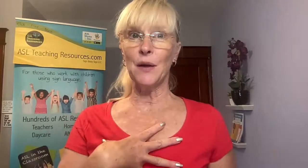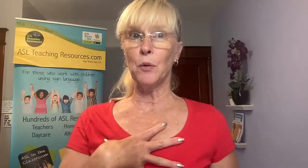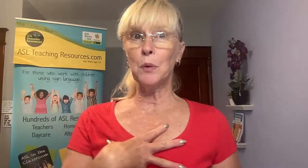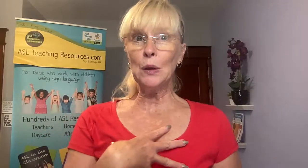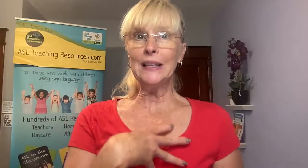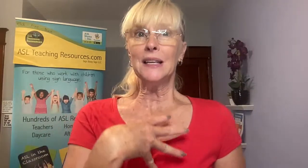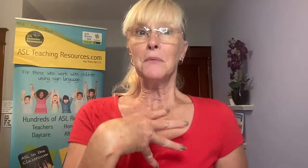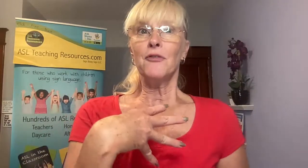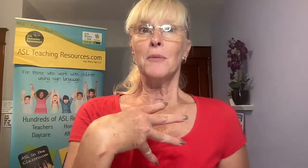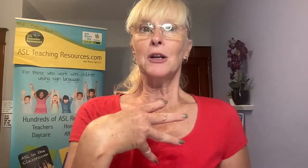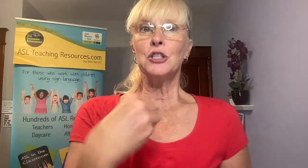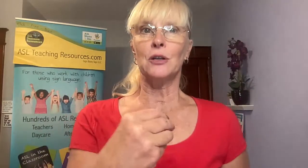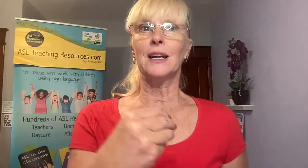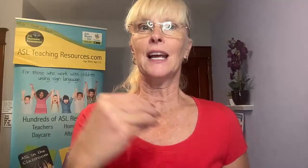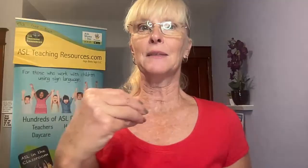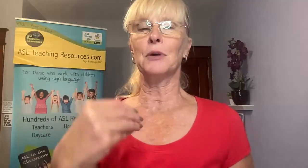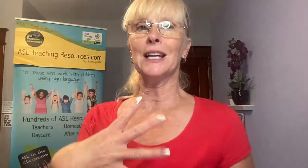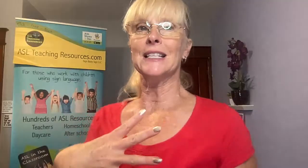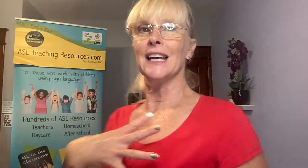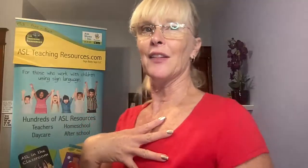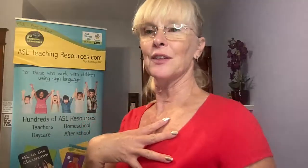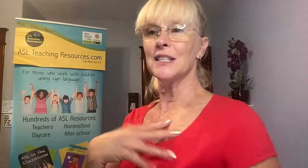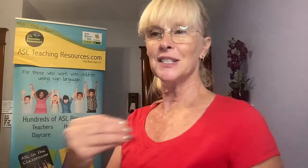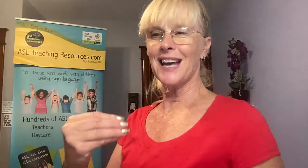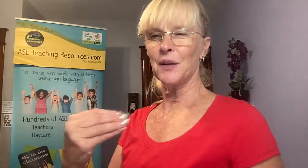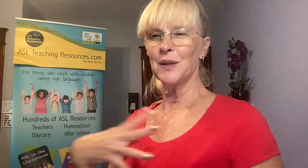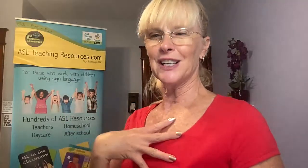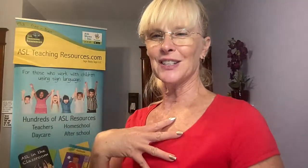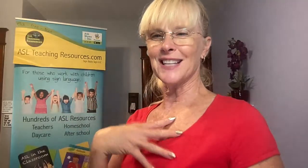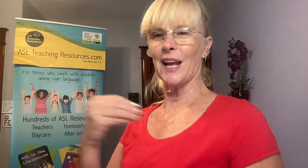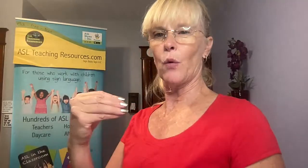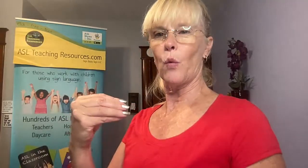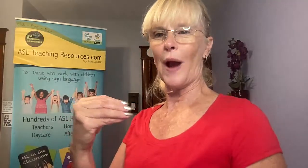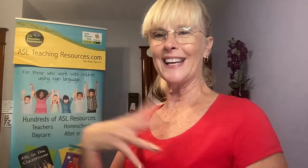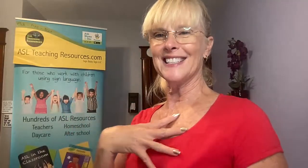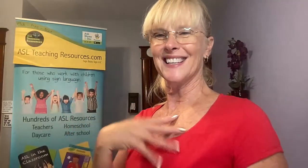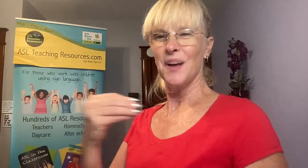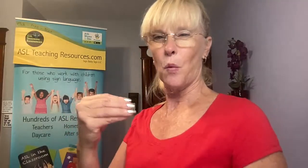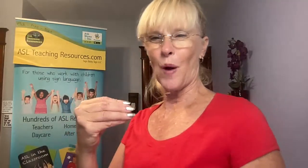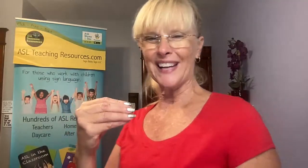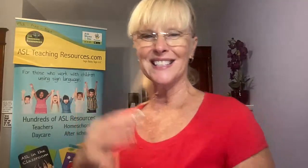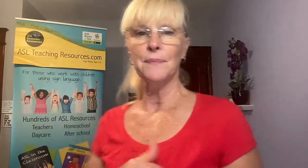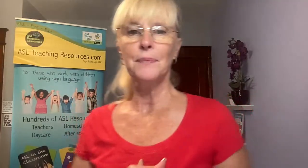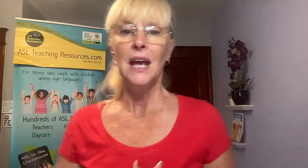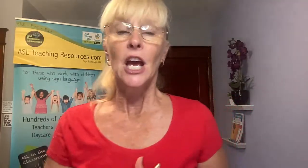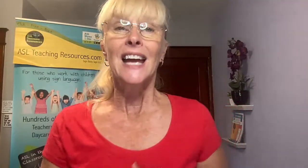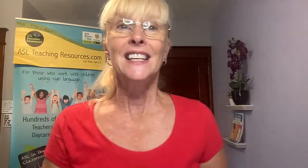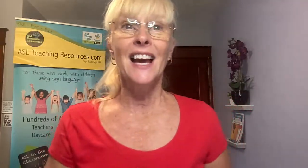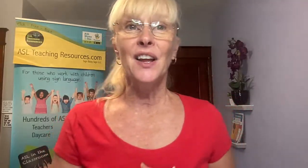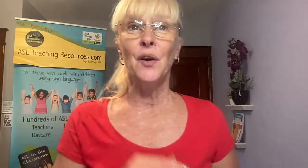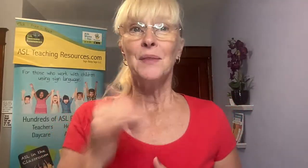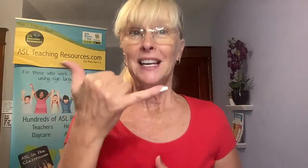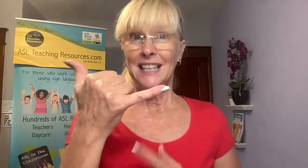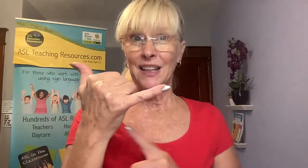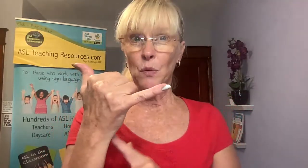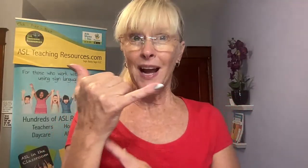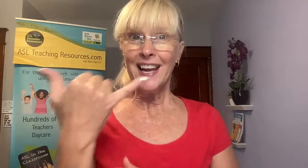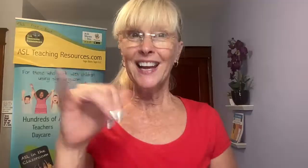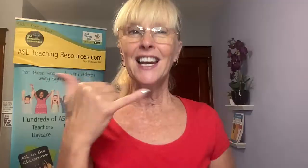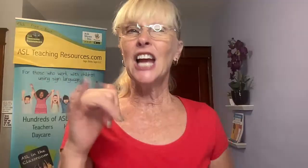we're pulling them from our shirt and bringing it together. This is kind of what it looks like. White, white. Yellow. Take the Y hand and